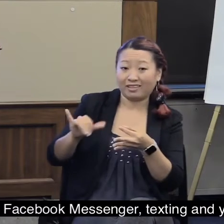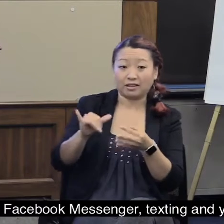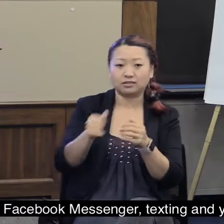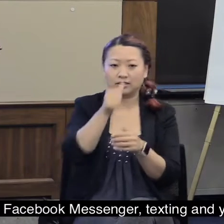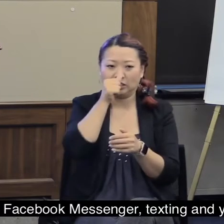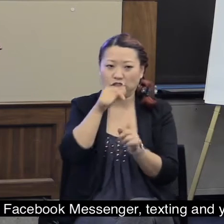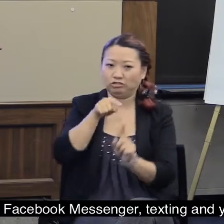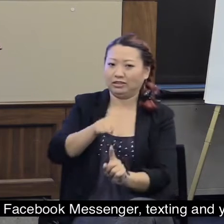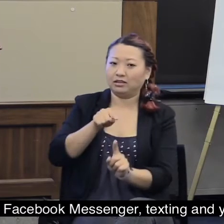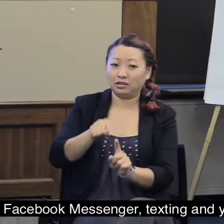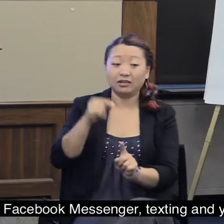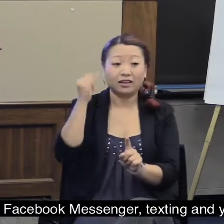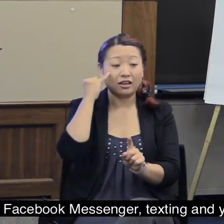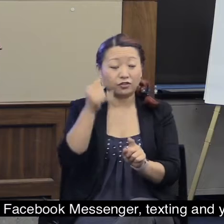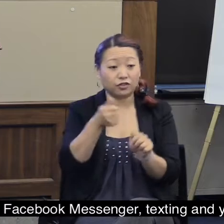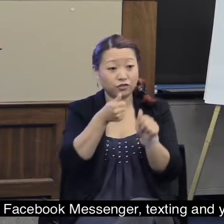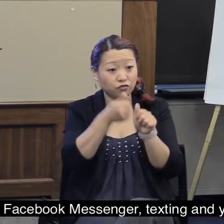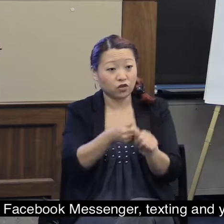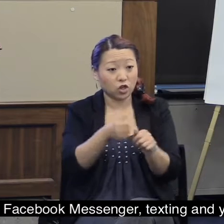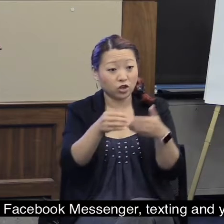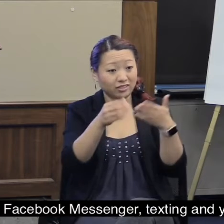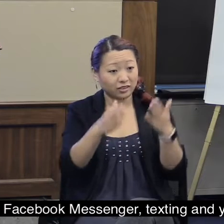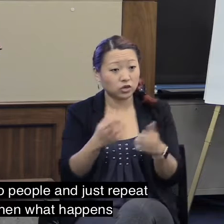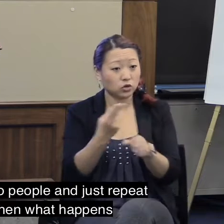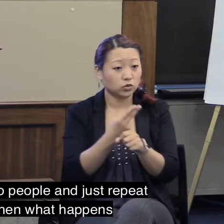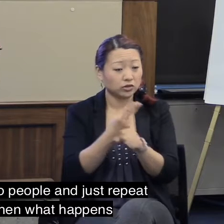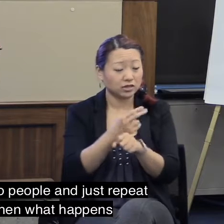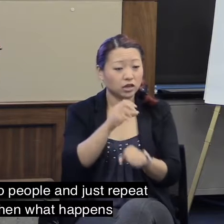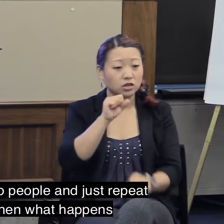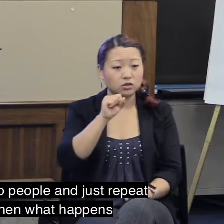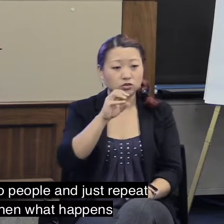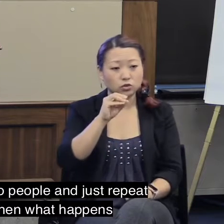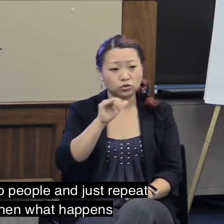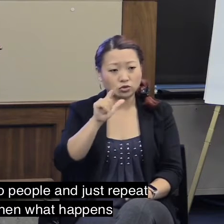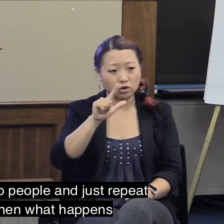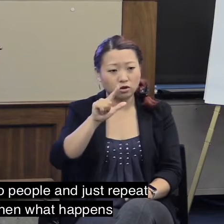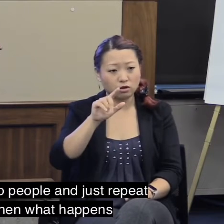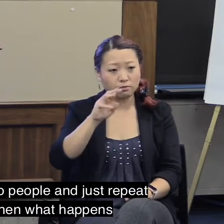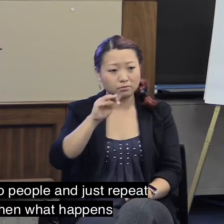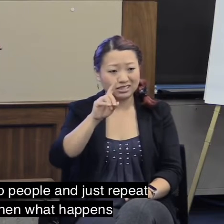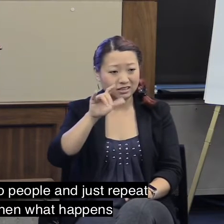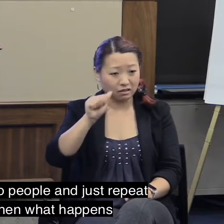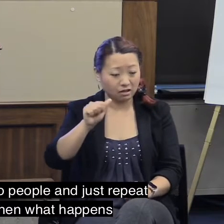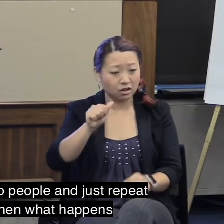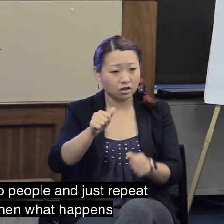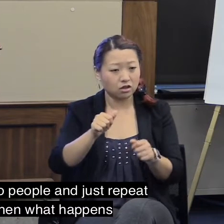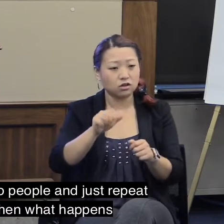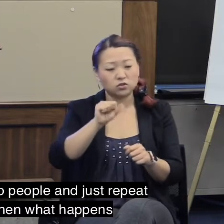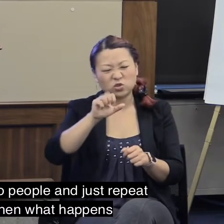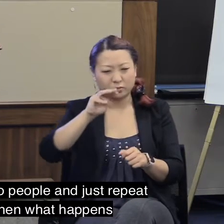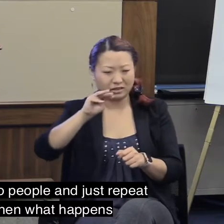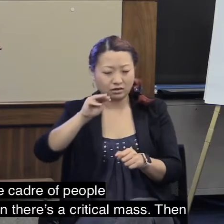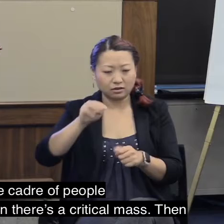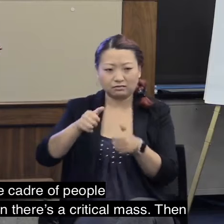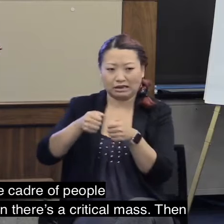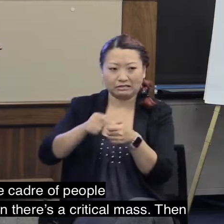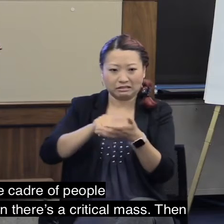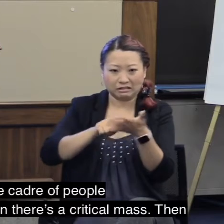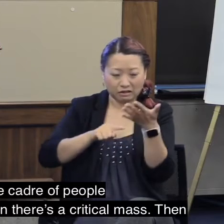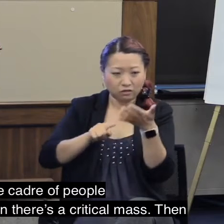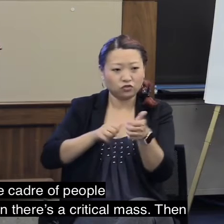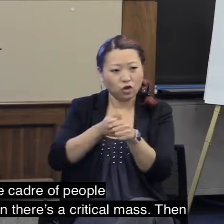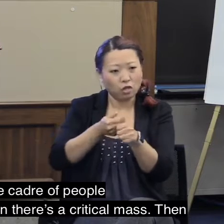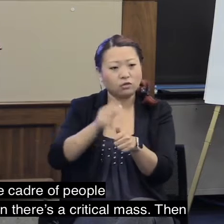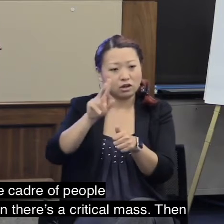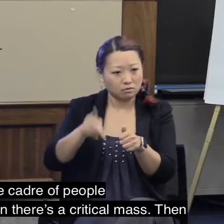you follow up with people on social media, Facebook Messenger, texting, and you send information and resources to people and just repeat it over and over and over, then what happens is over time